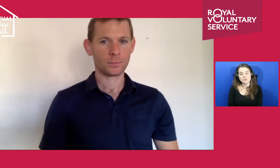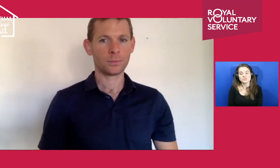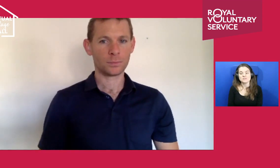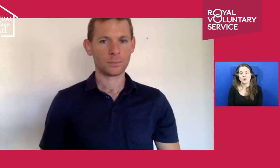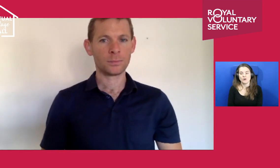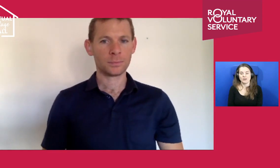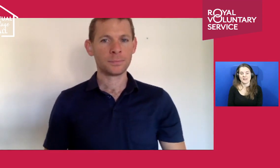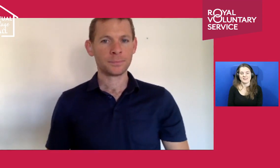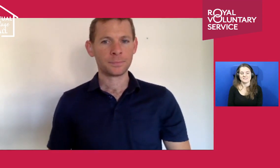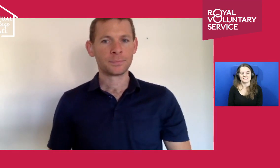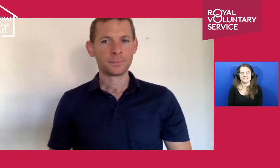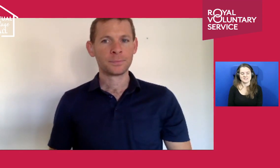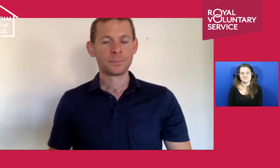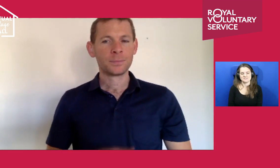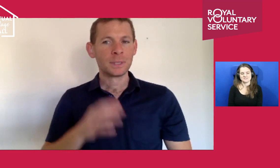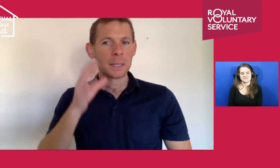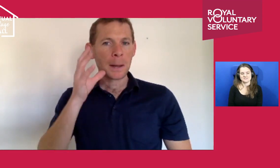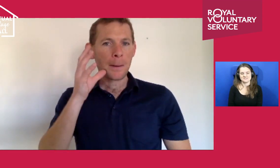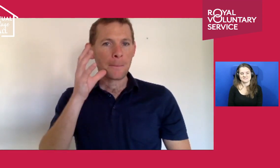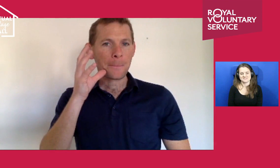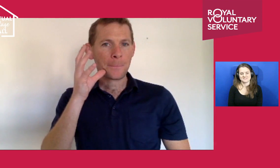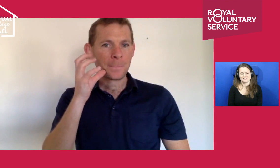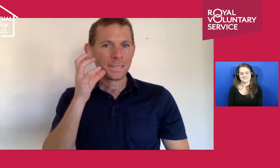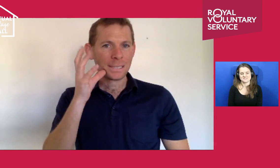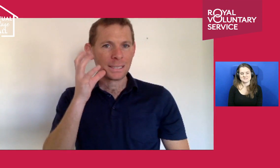let's go through them all again and see.